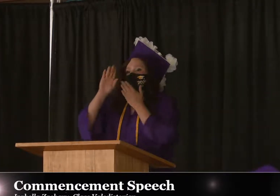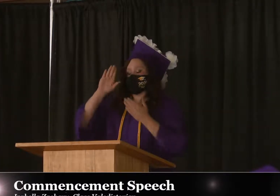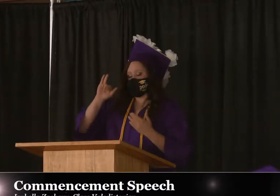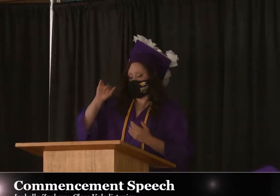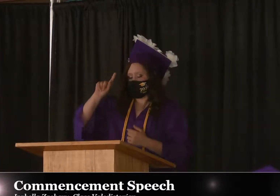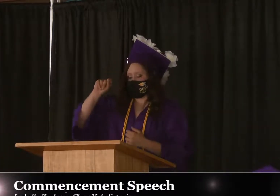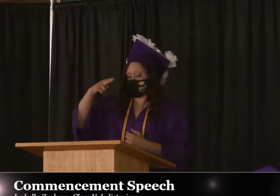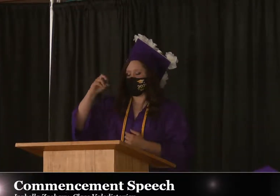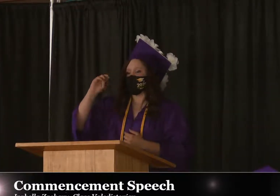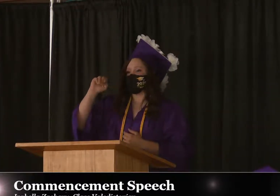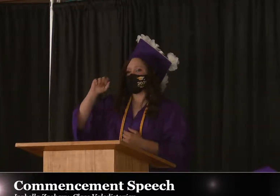those who fail,